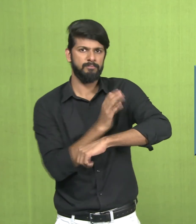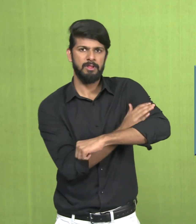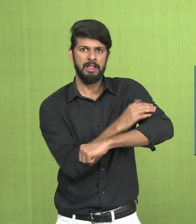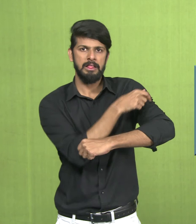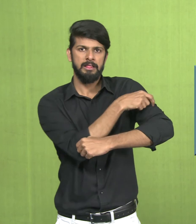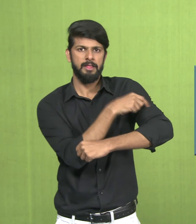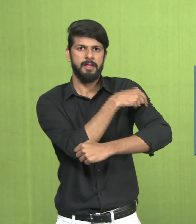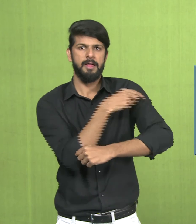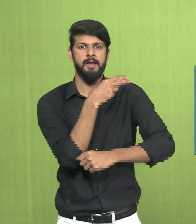Armband,